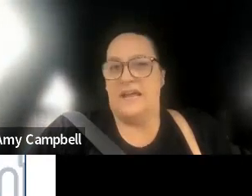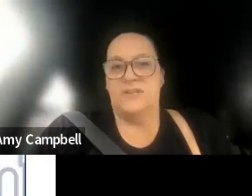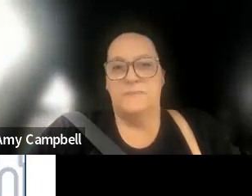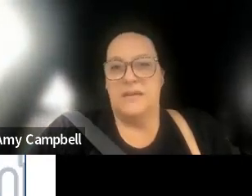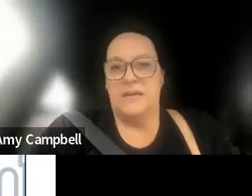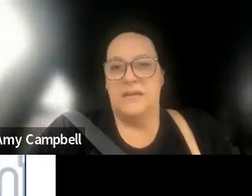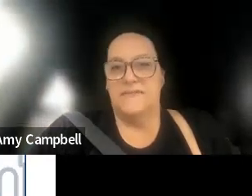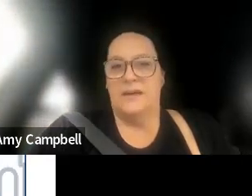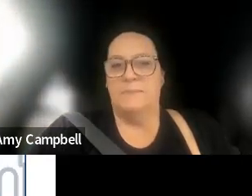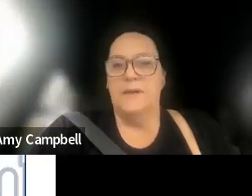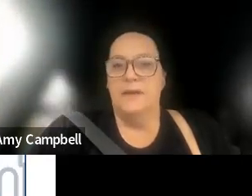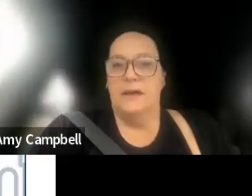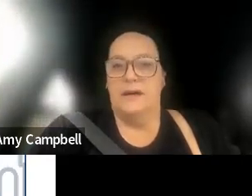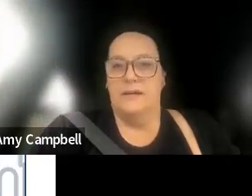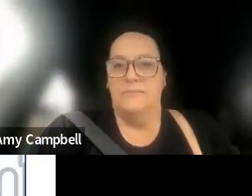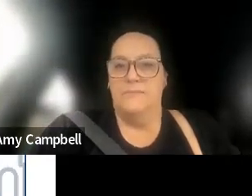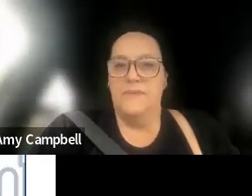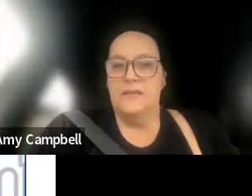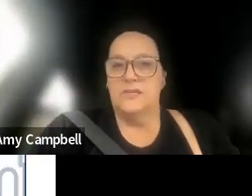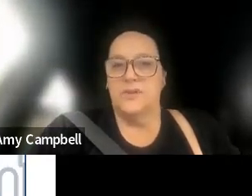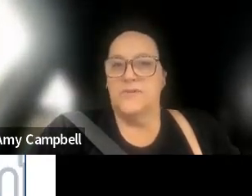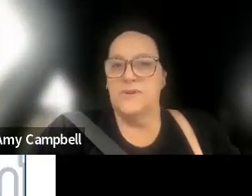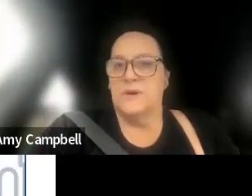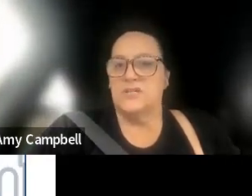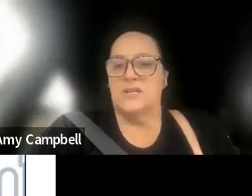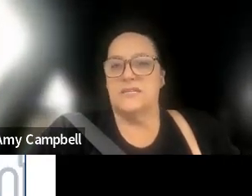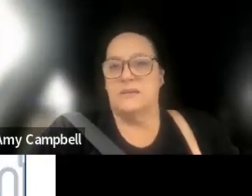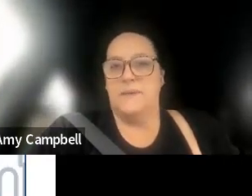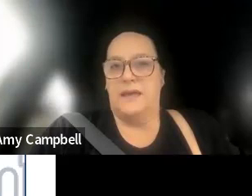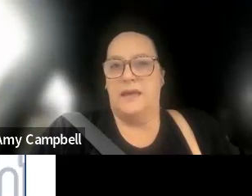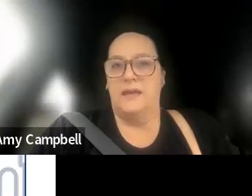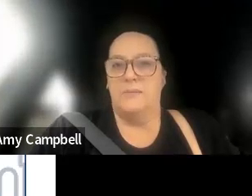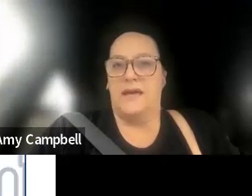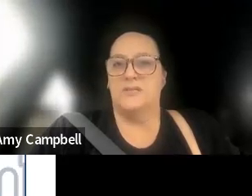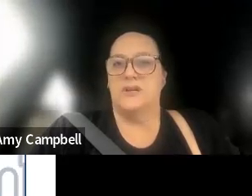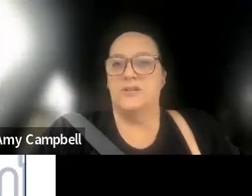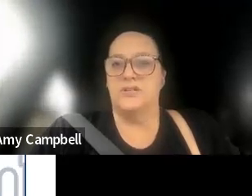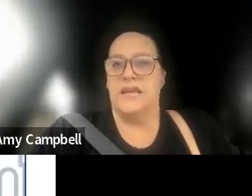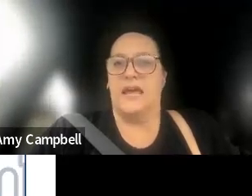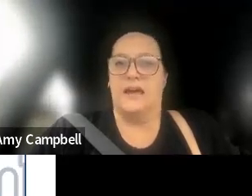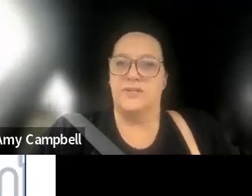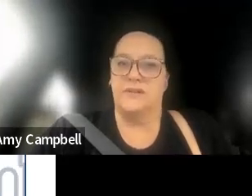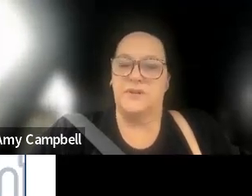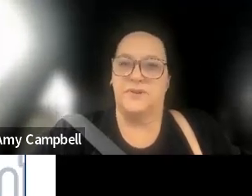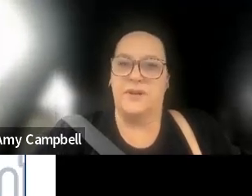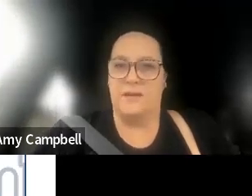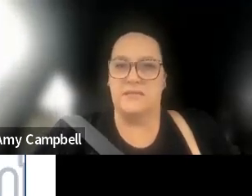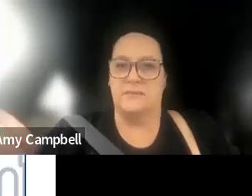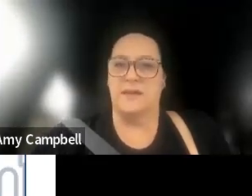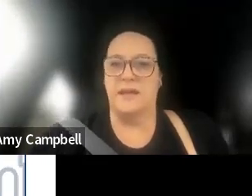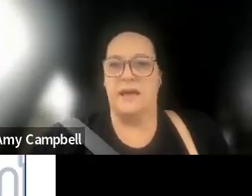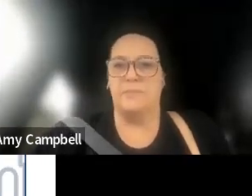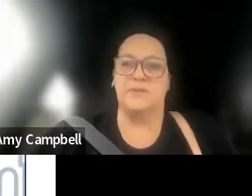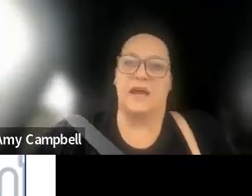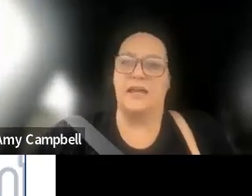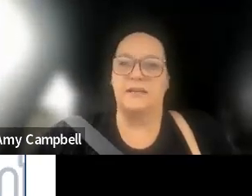taken action because of them. So the first question is going to be, in the past year, did you take action after learning about